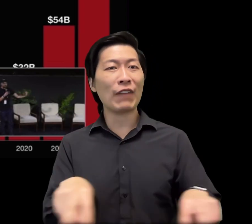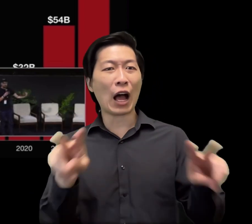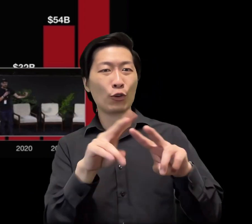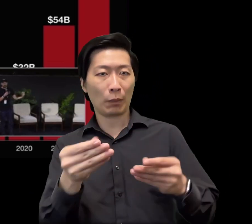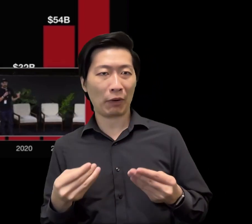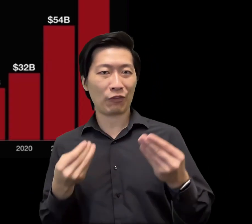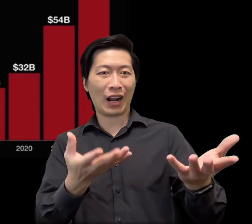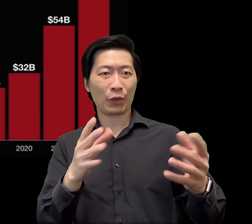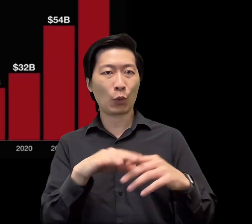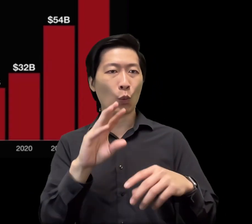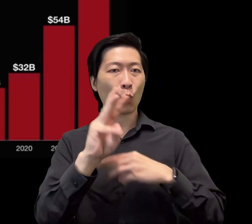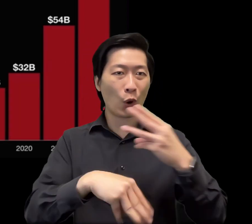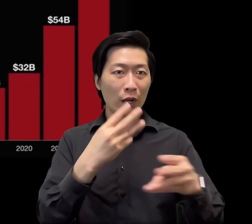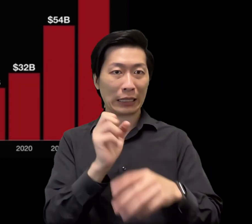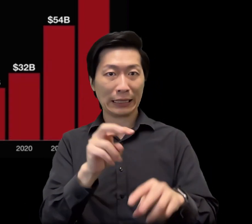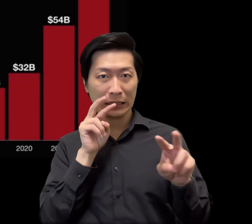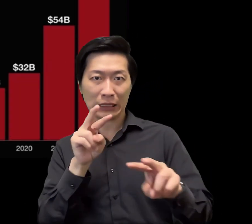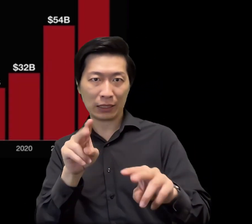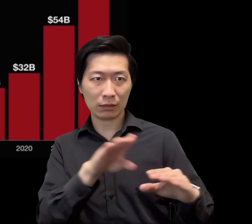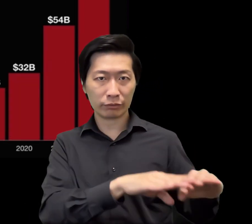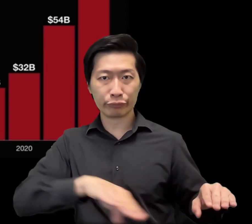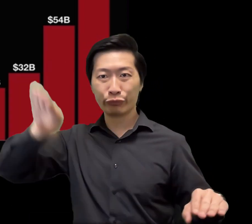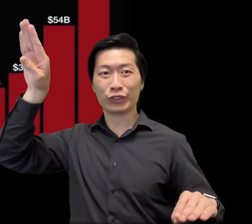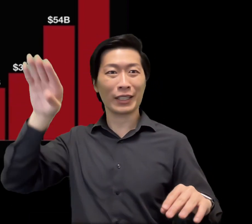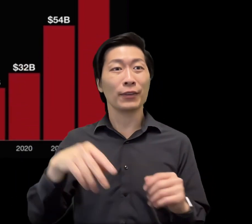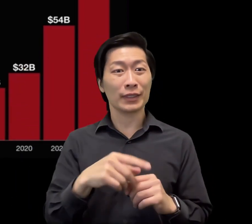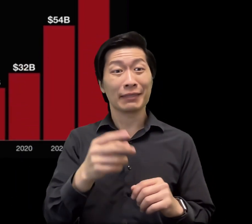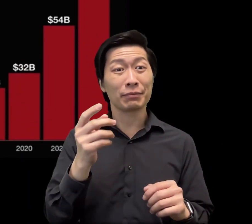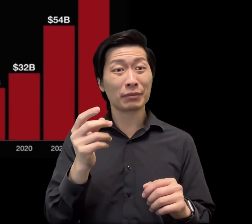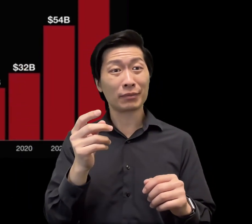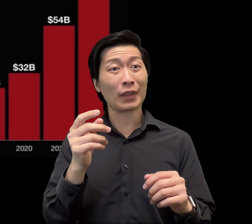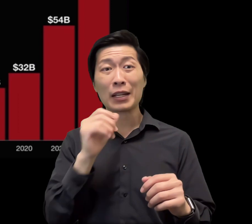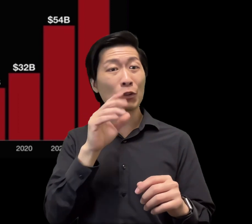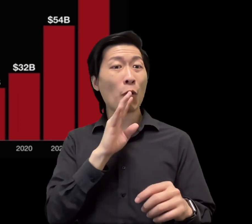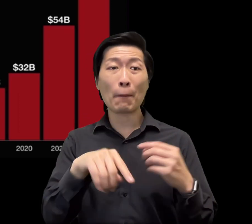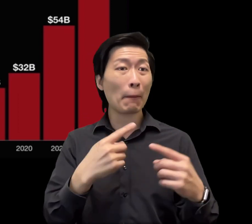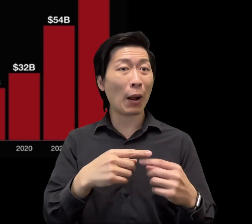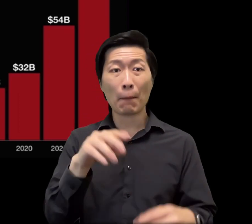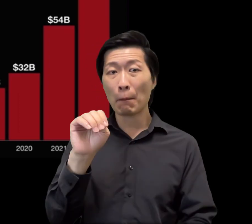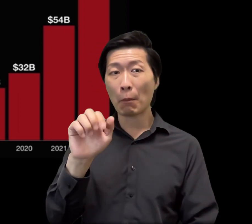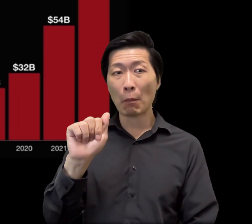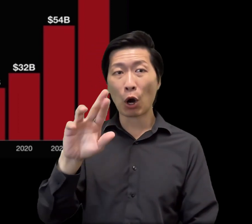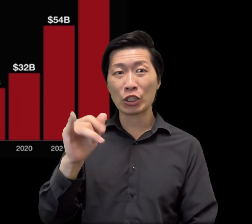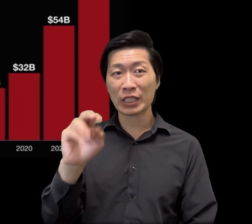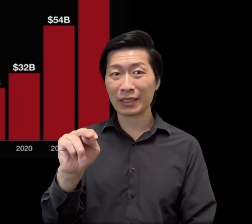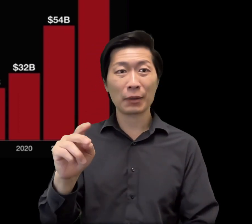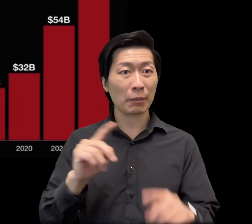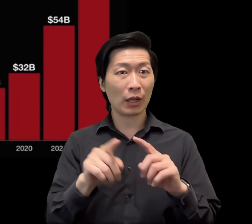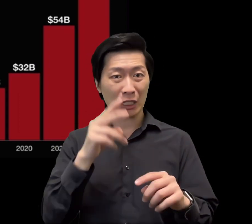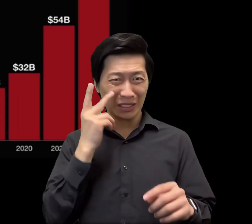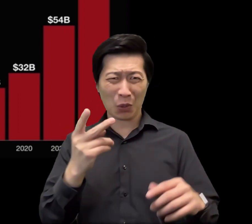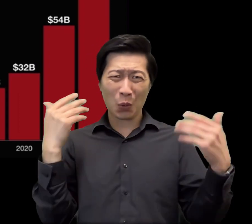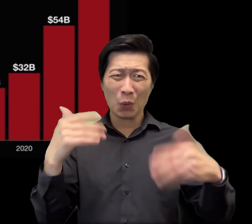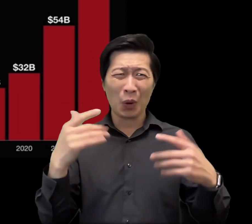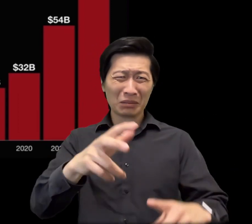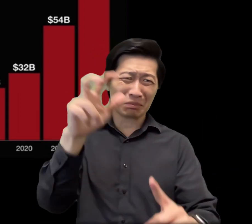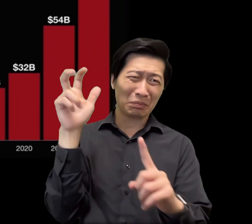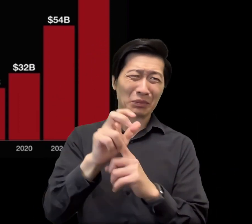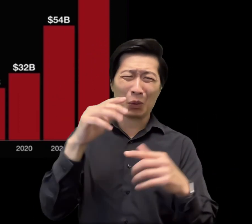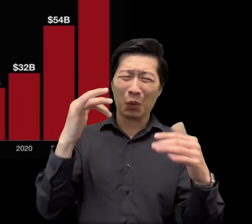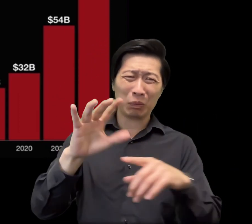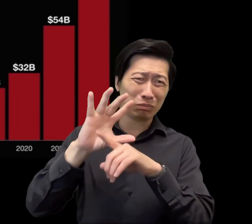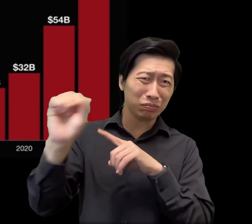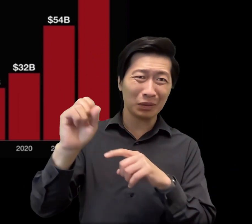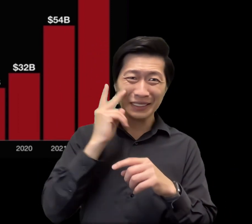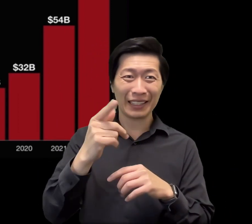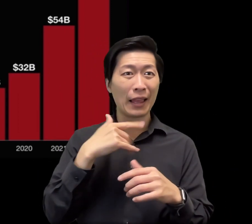that you provide to the world, and then you got to see that value money. Let's not talk about margin, but just. And this is, I feel like, an epic way to show the